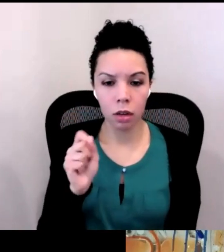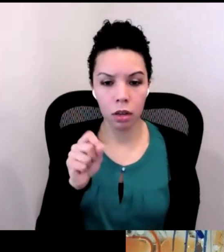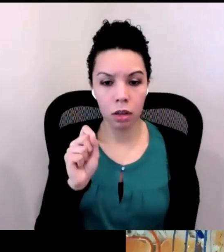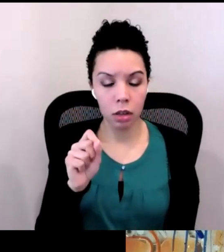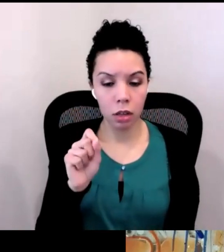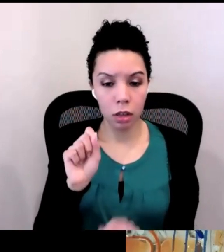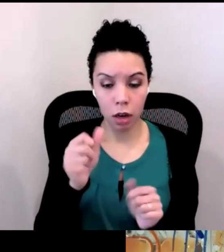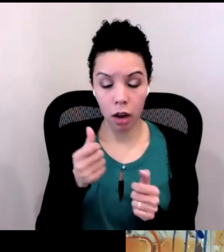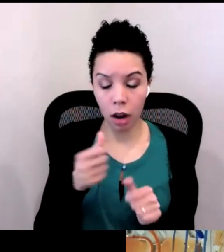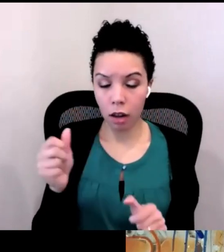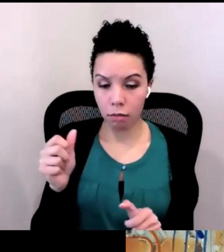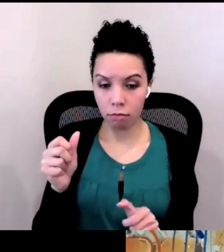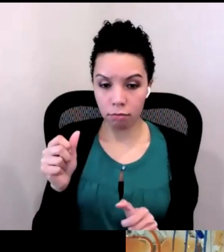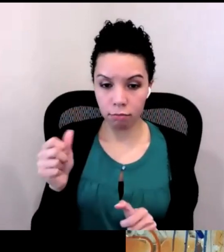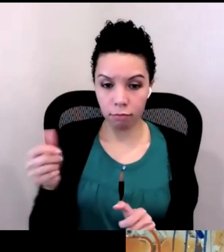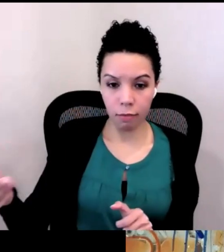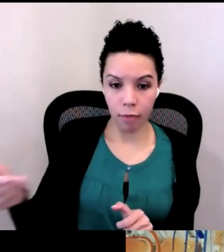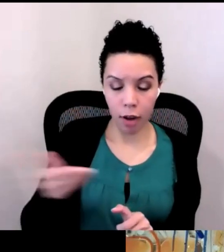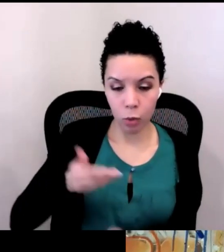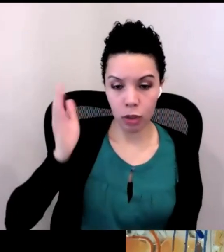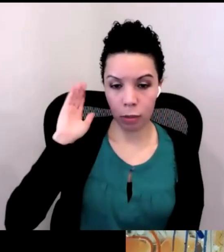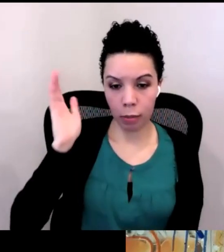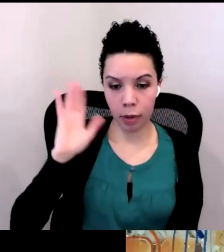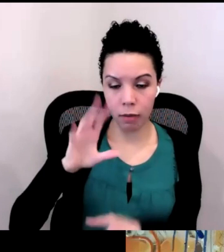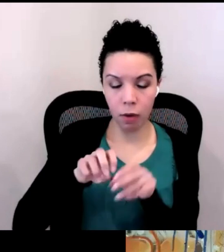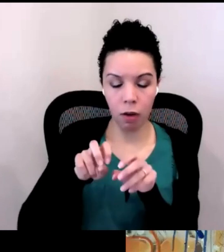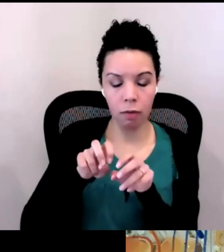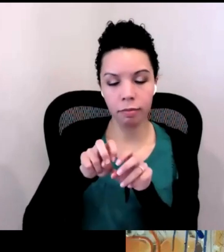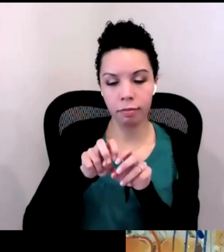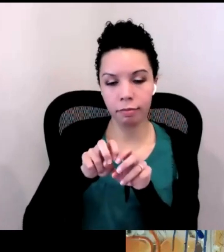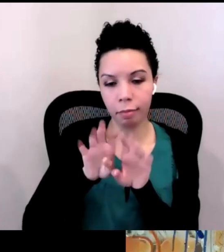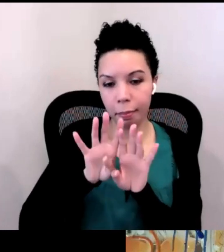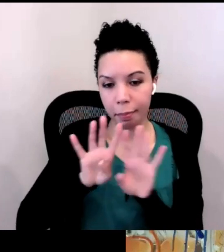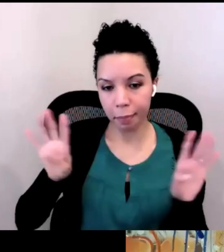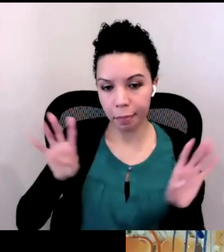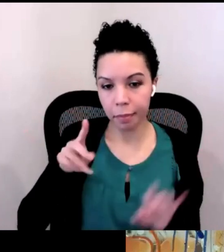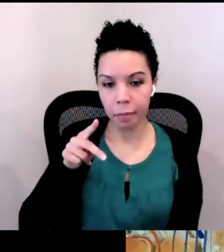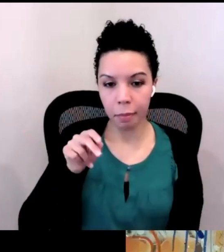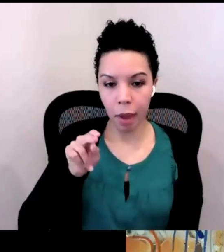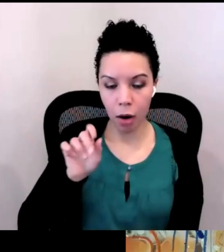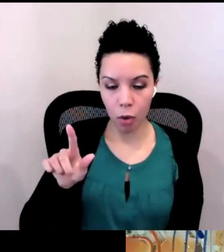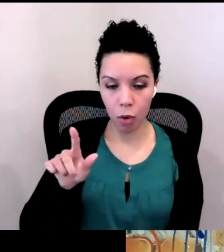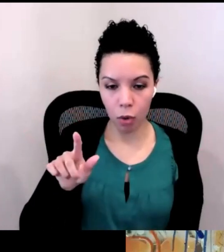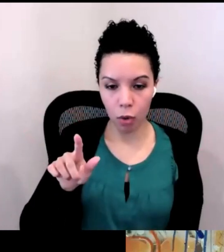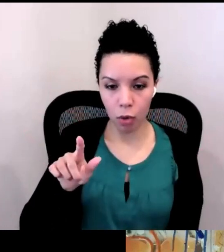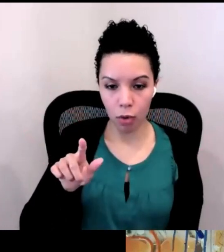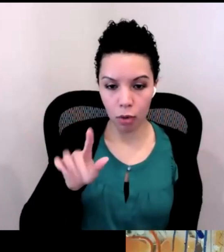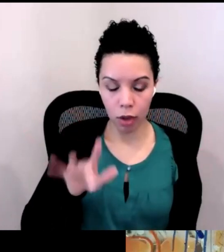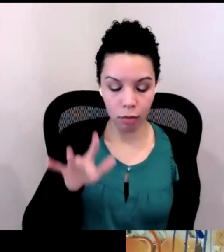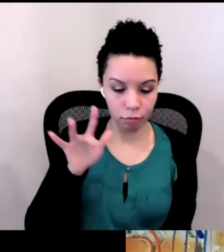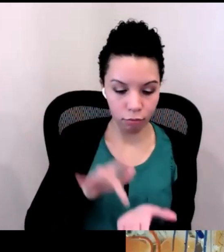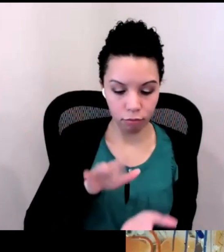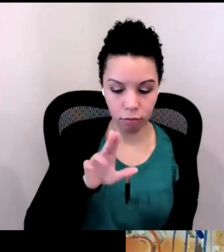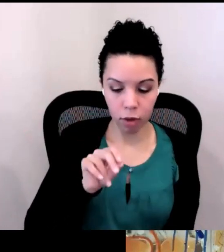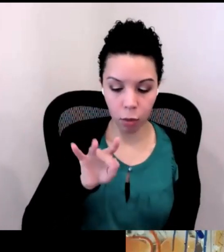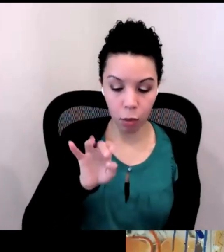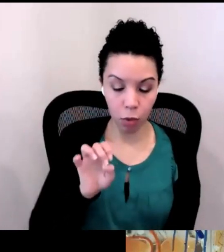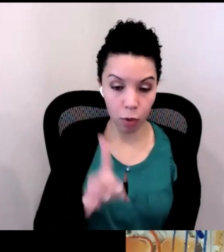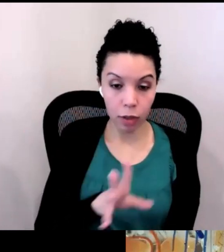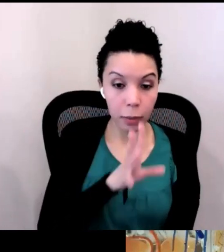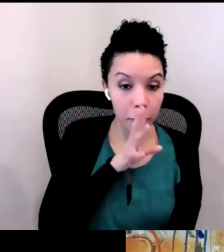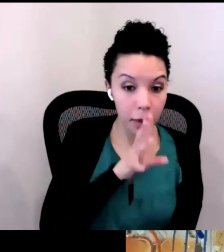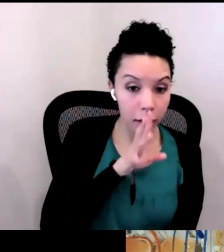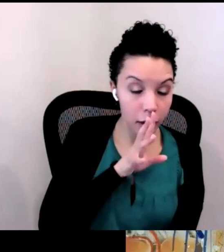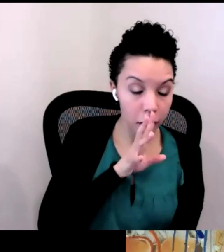invited to speak up on a panel, and you can unmute yourself and speak. Otherwise, you just are in there as a